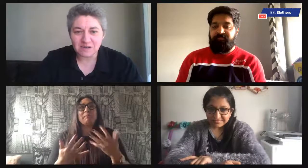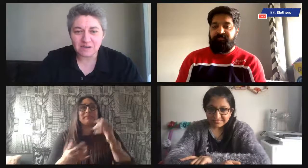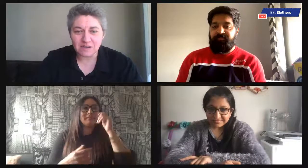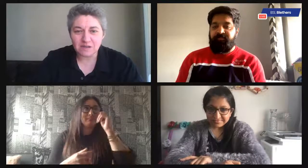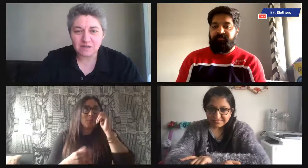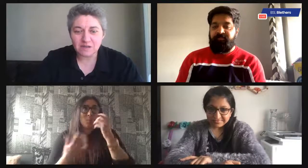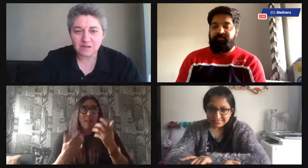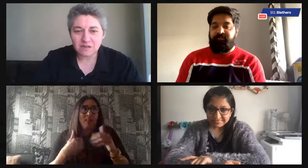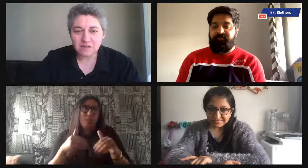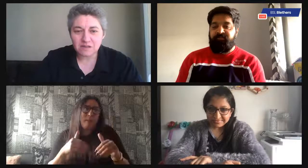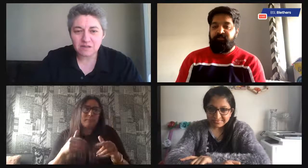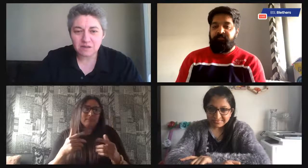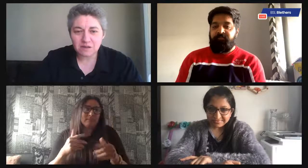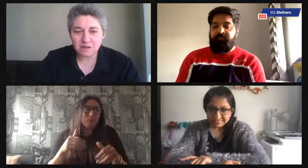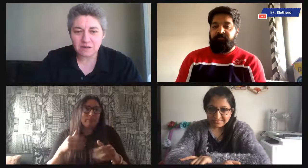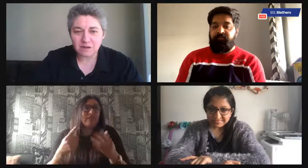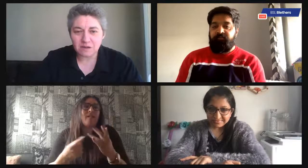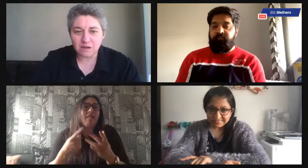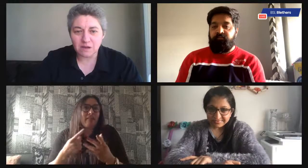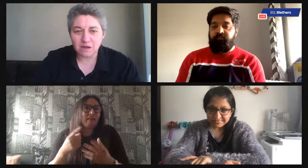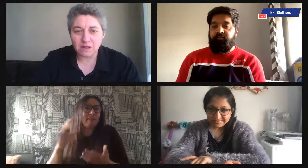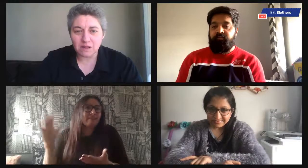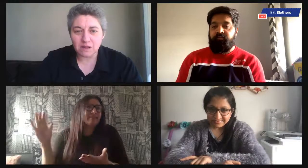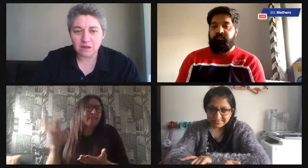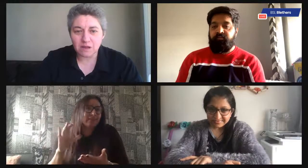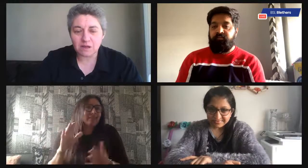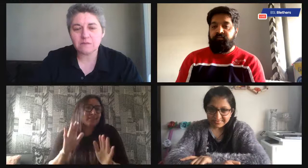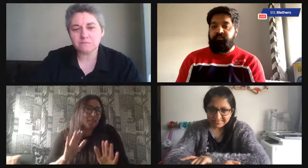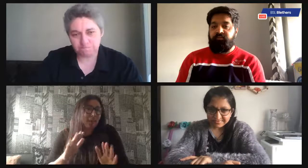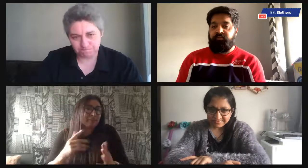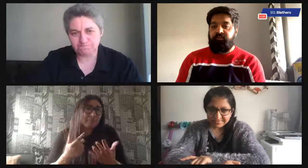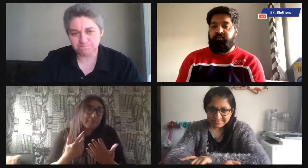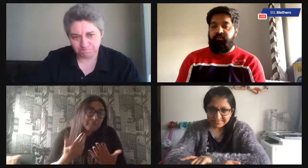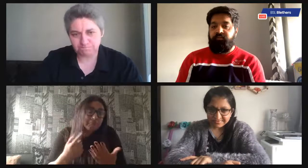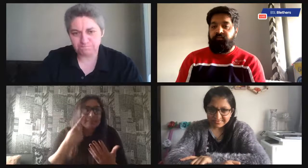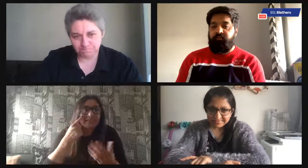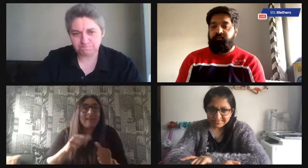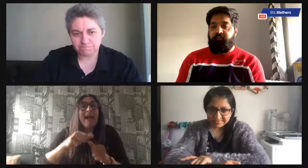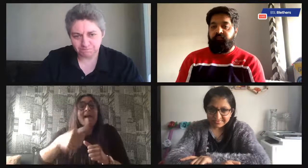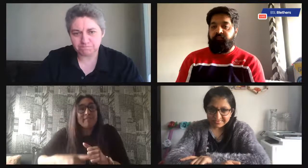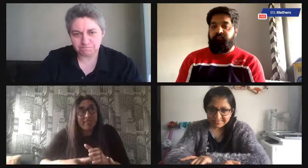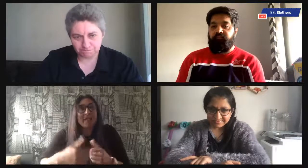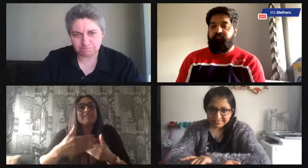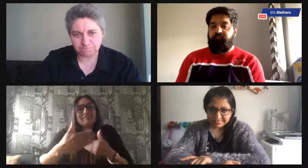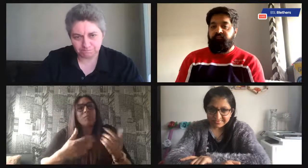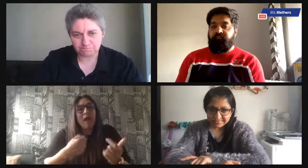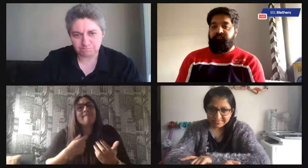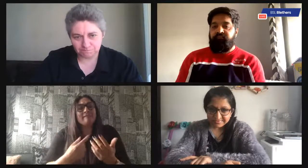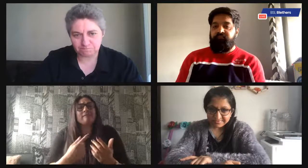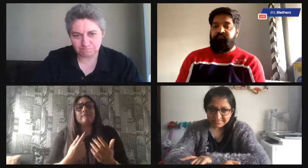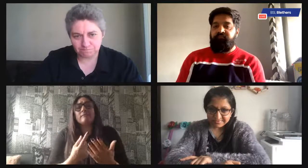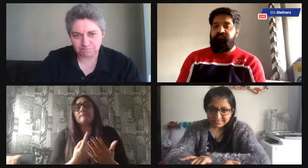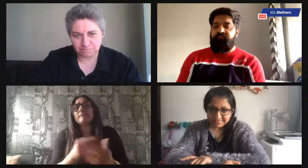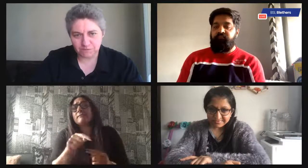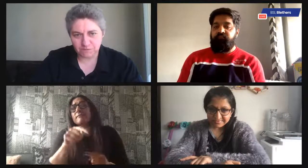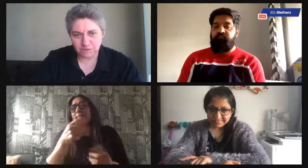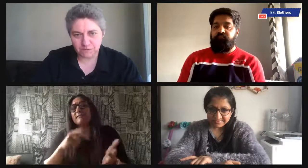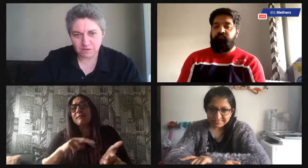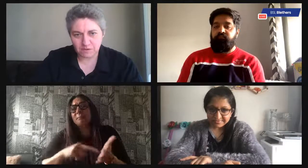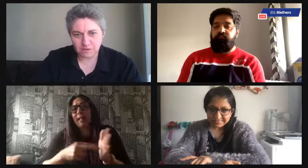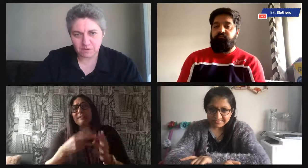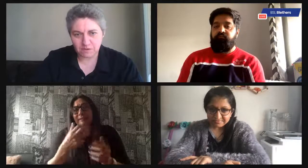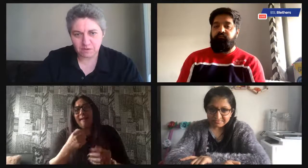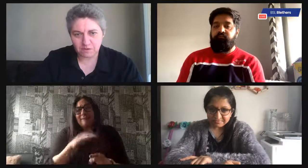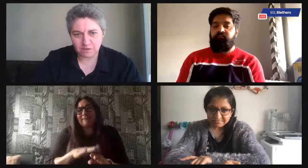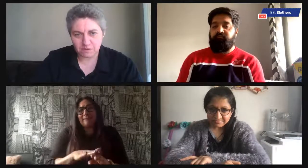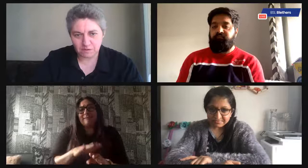Okay, I'll take that one. Well, at the moment, we're waiting on some other funding. I think if